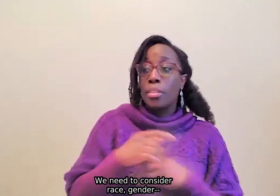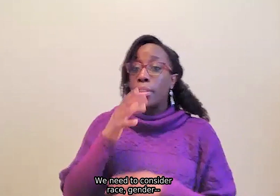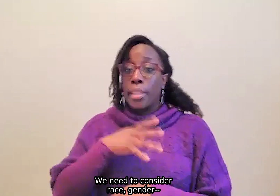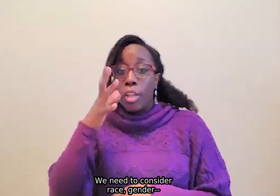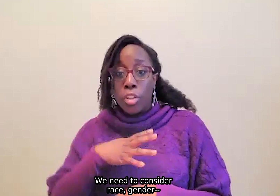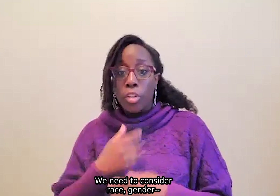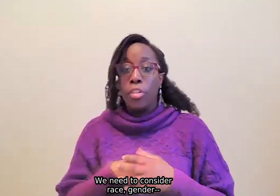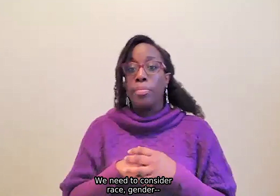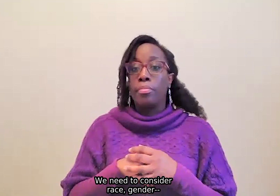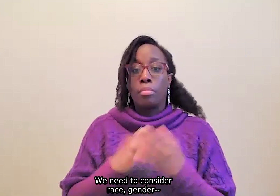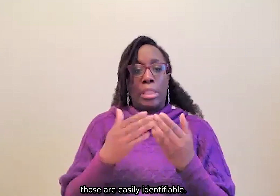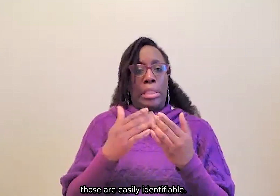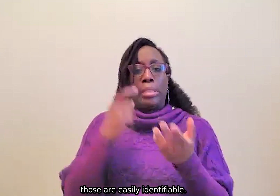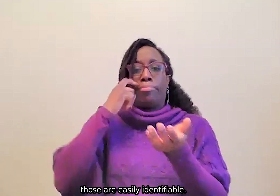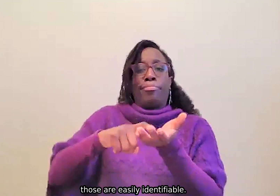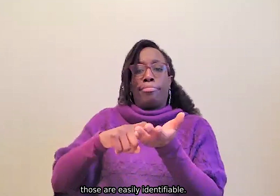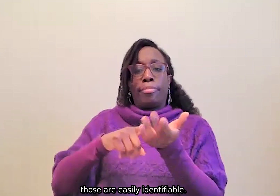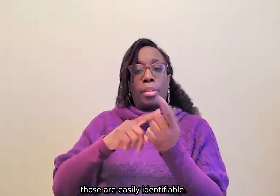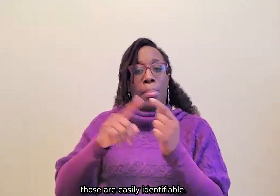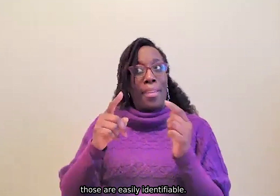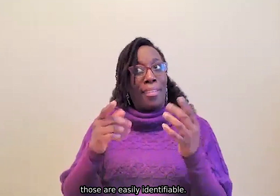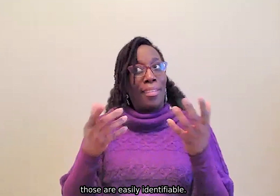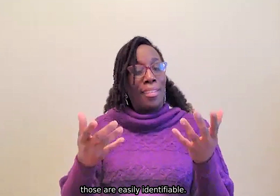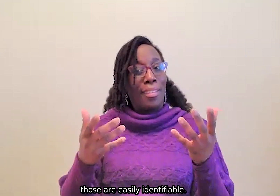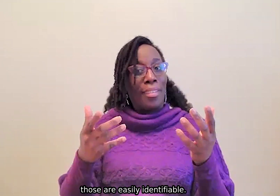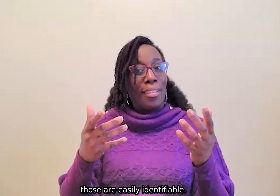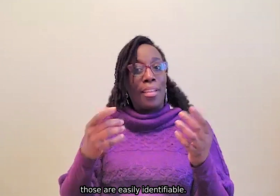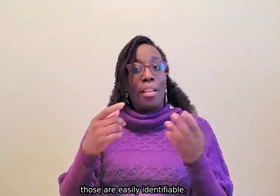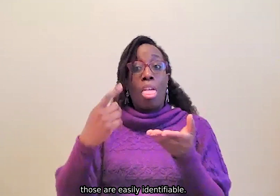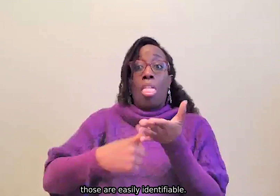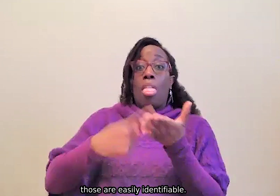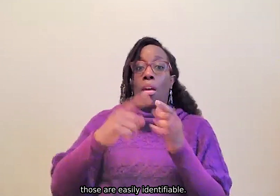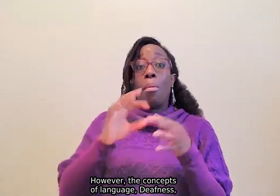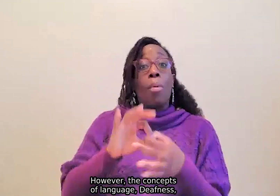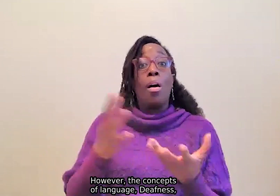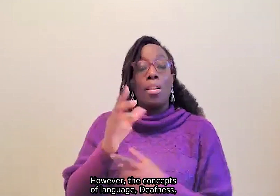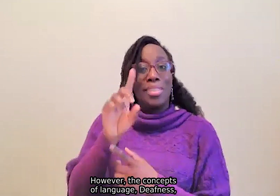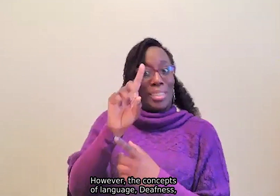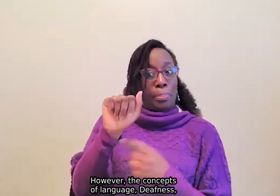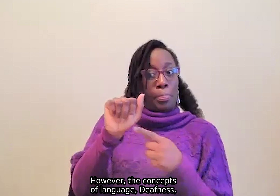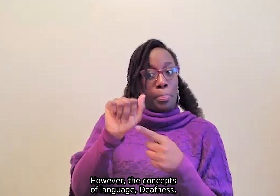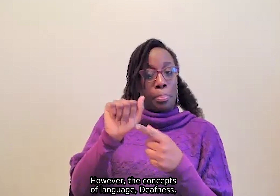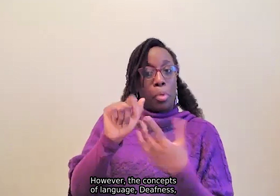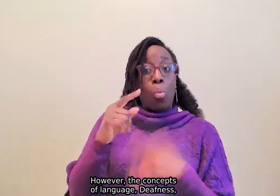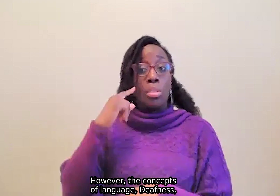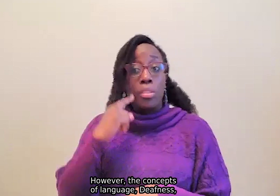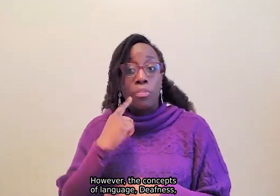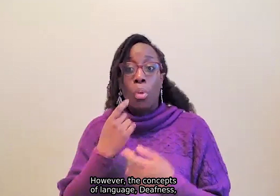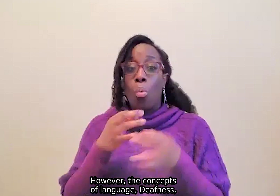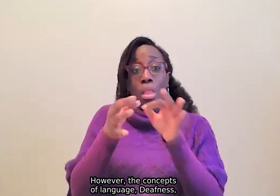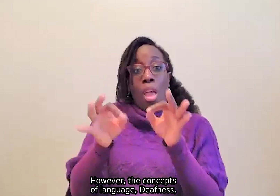race, gender. Those are easily identifiable. However,